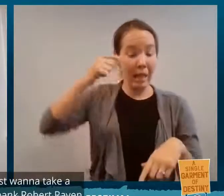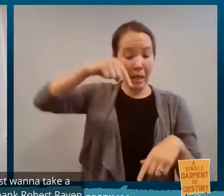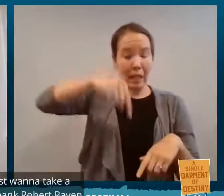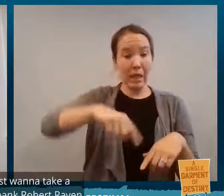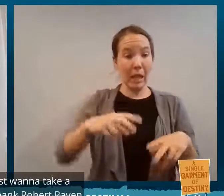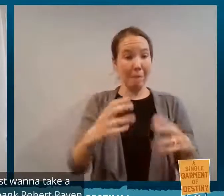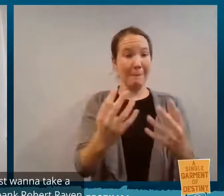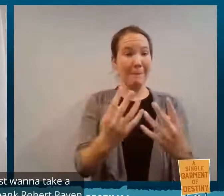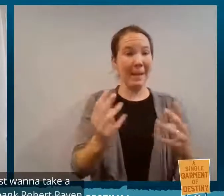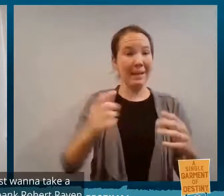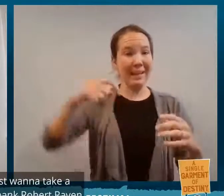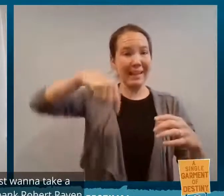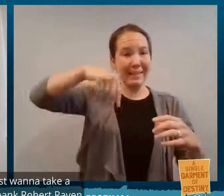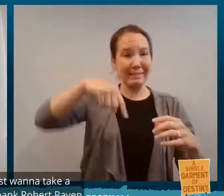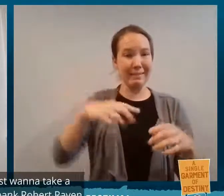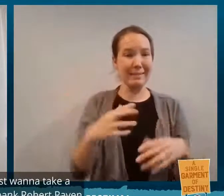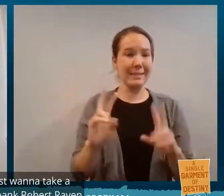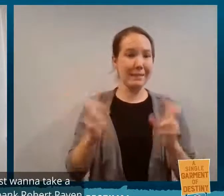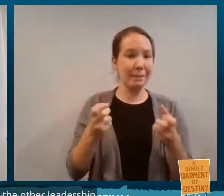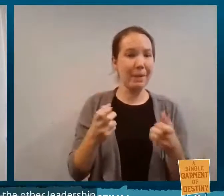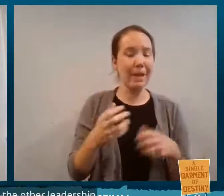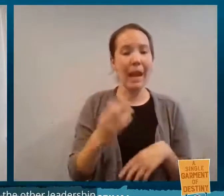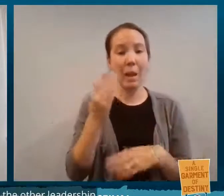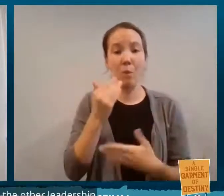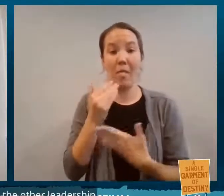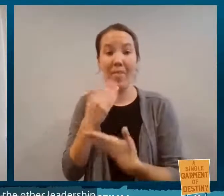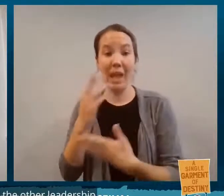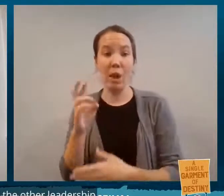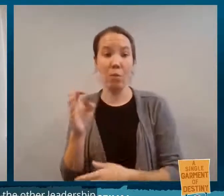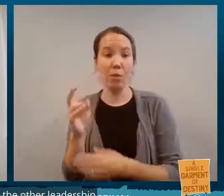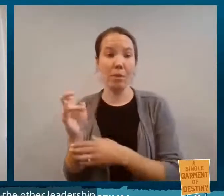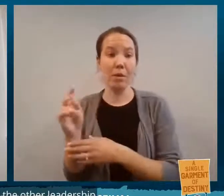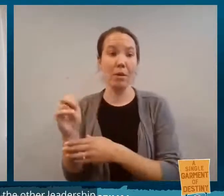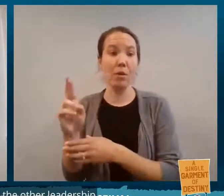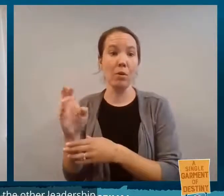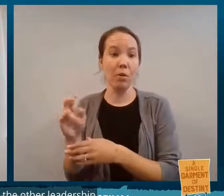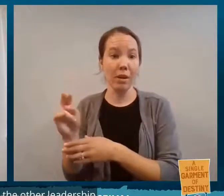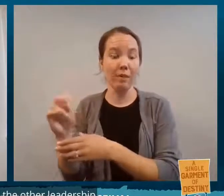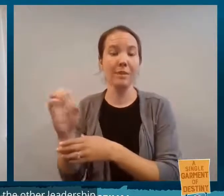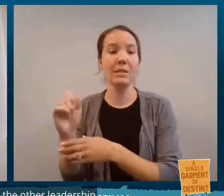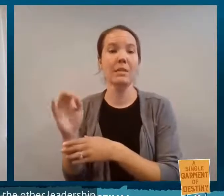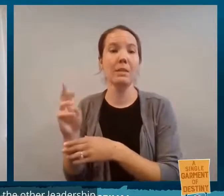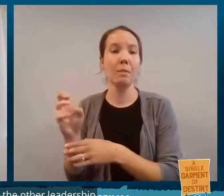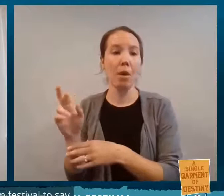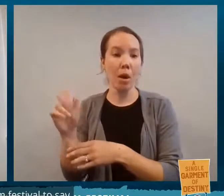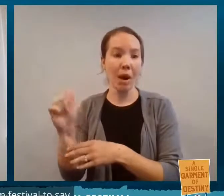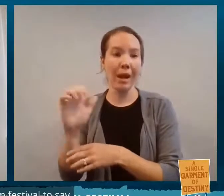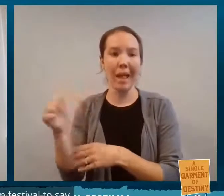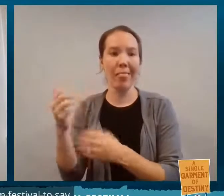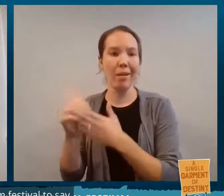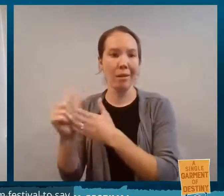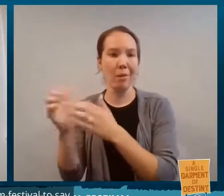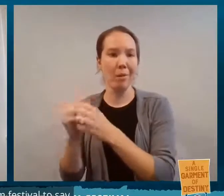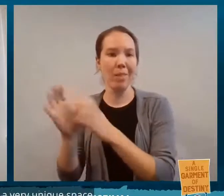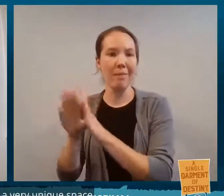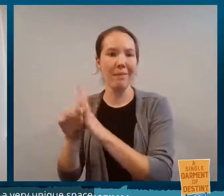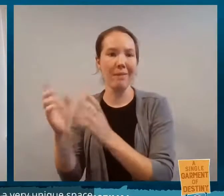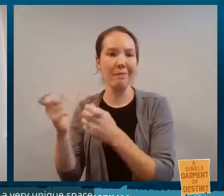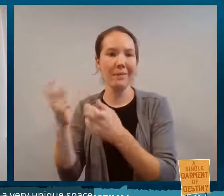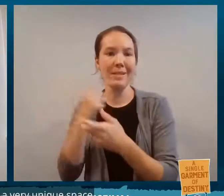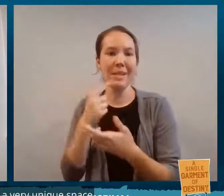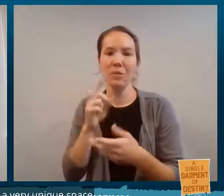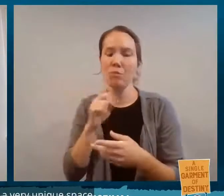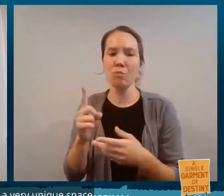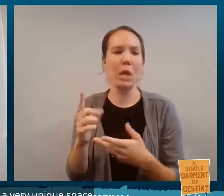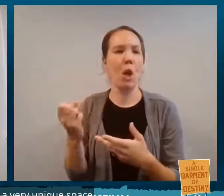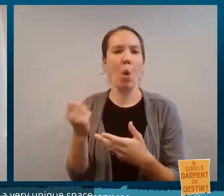do just want to take a moment to thank Robert Regan and Samara and the other leadership with the film festival to say you are